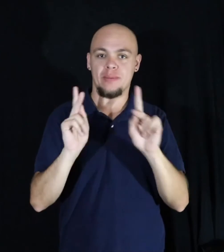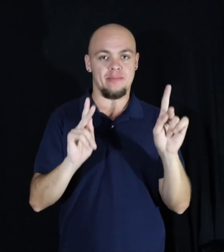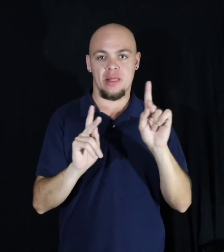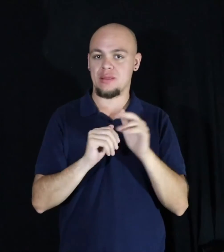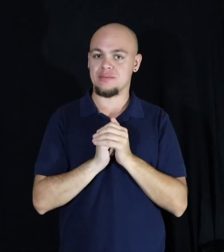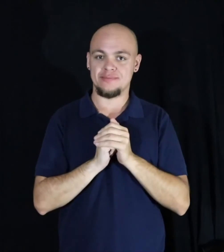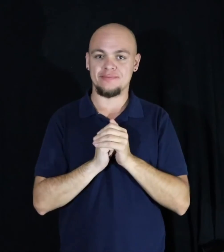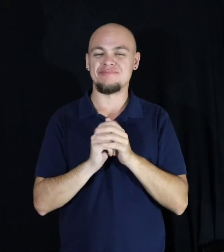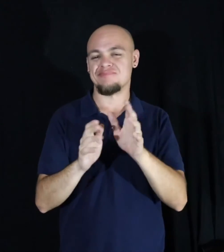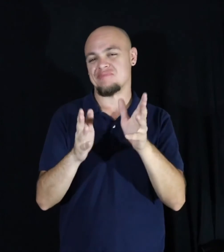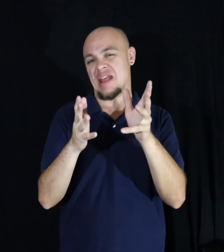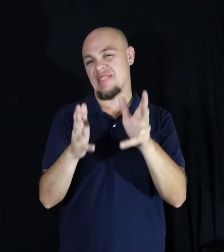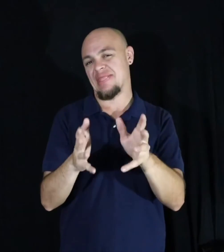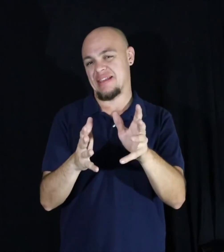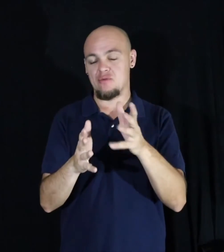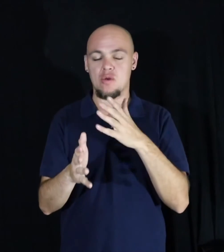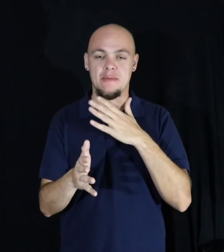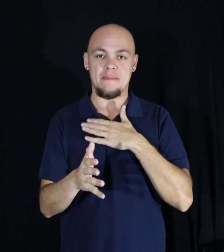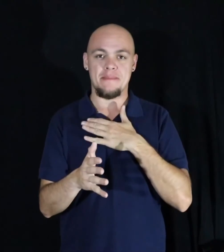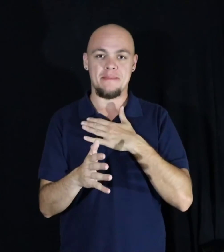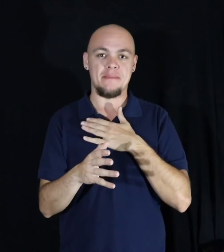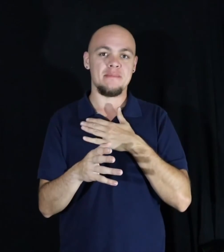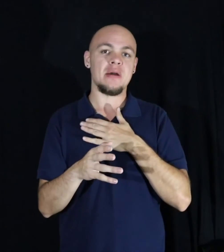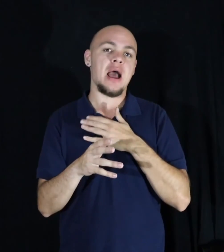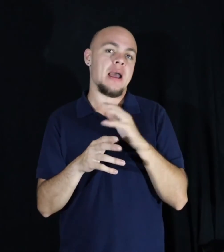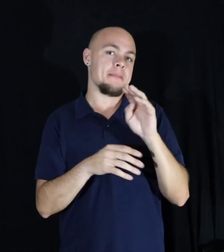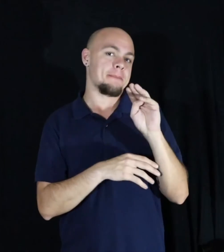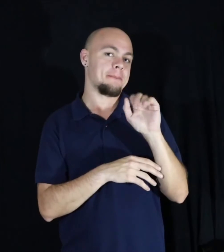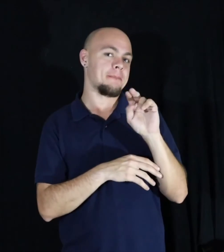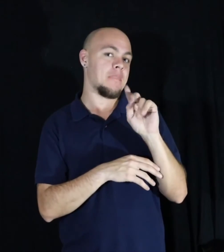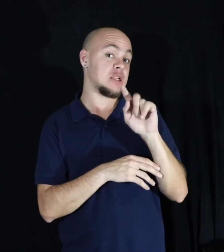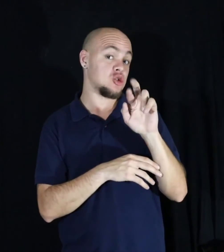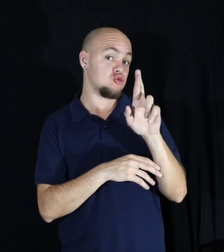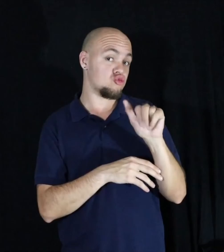And I'm going to leave you with my little mantra right now.